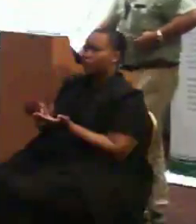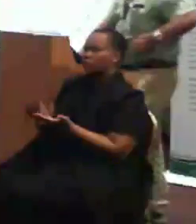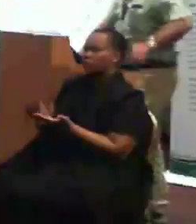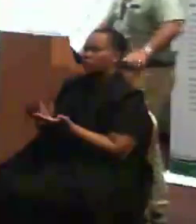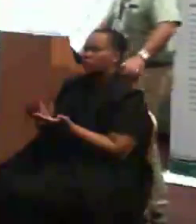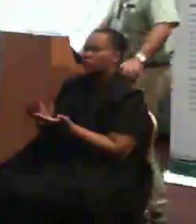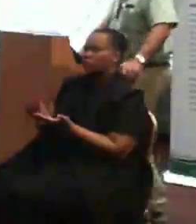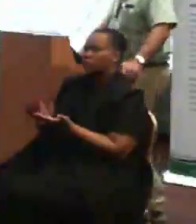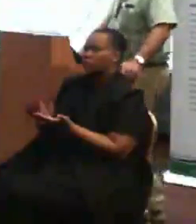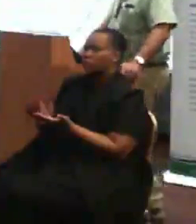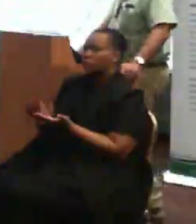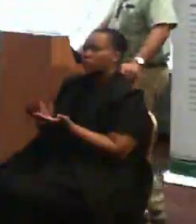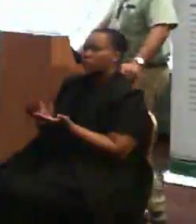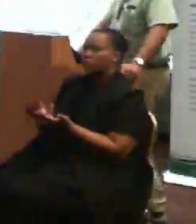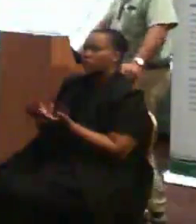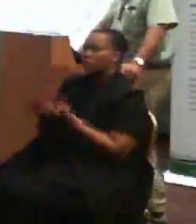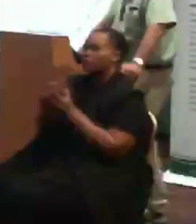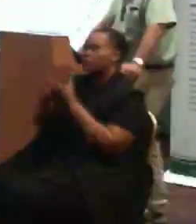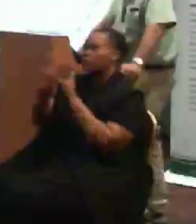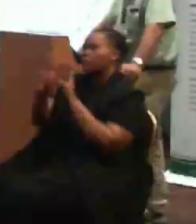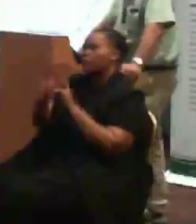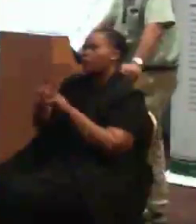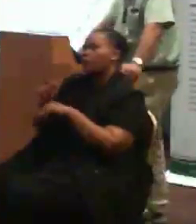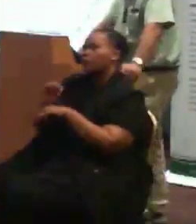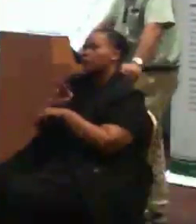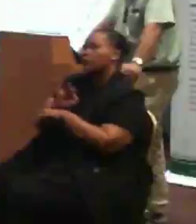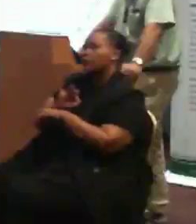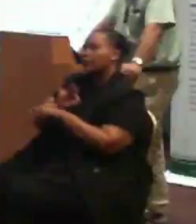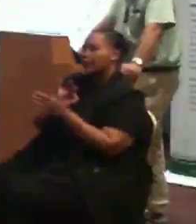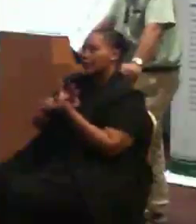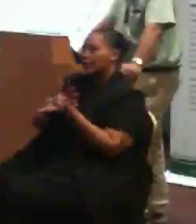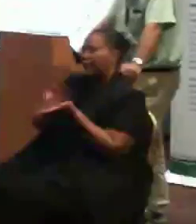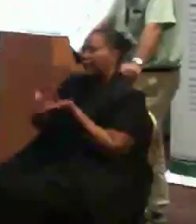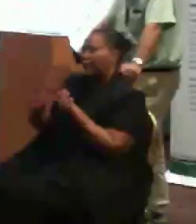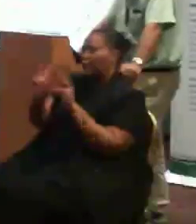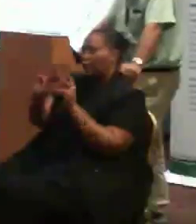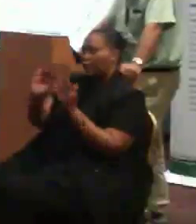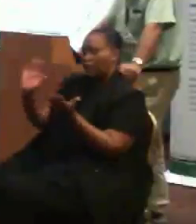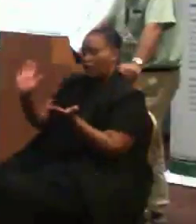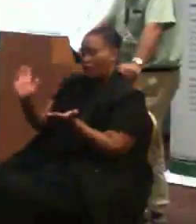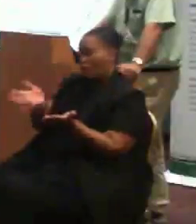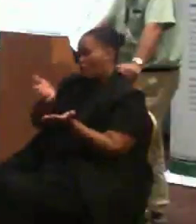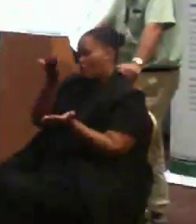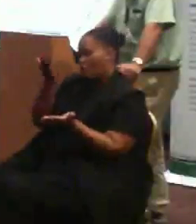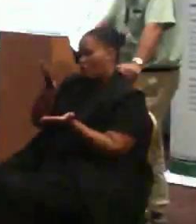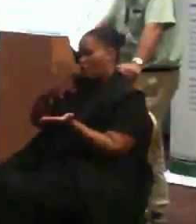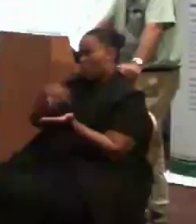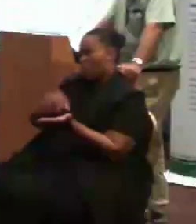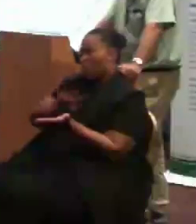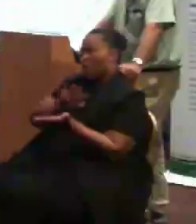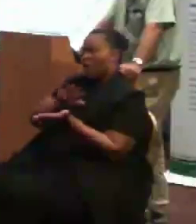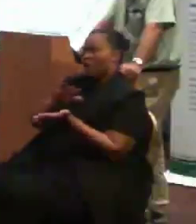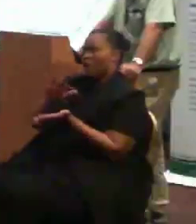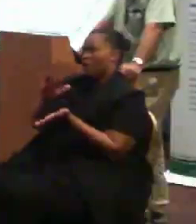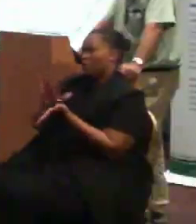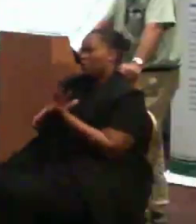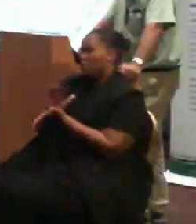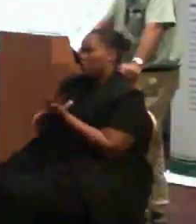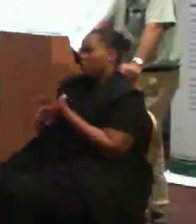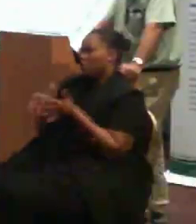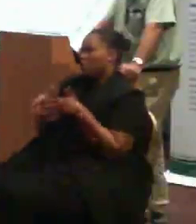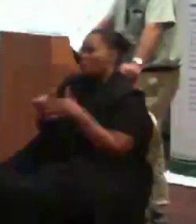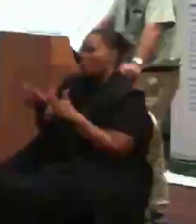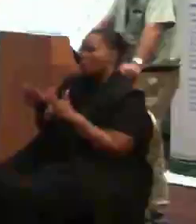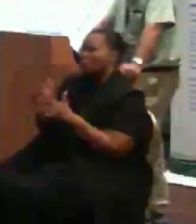Clean Eskom of corruption unforgivingly. We appreciate the methods and